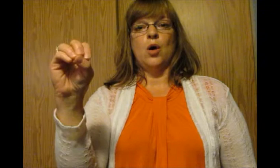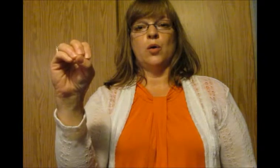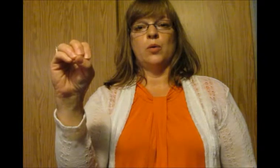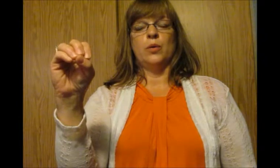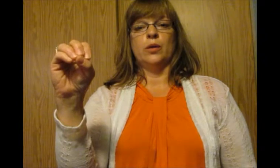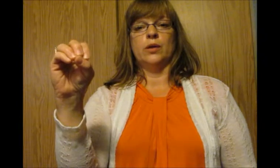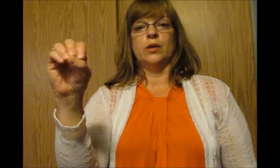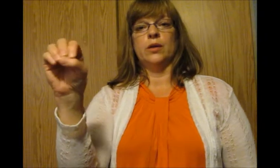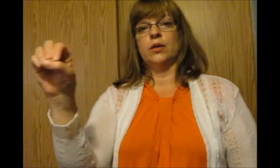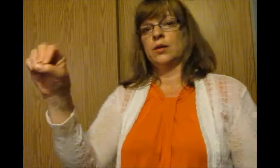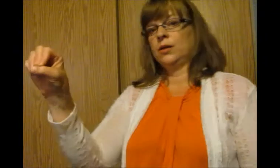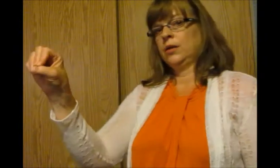O.